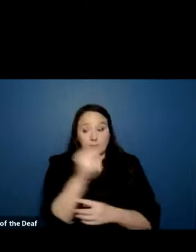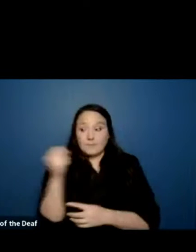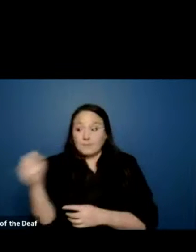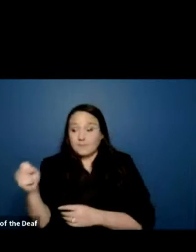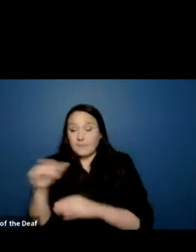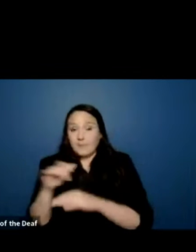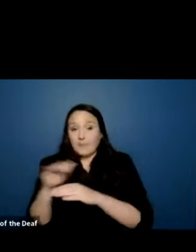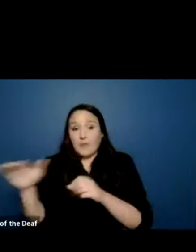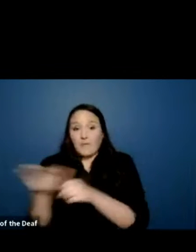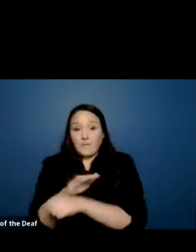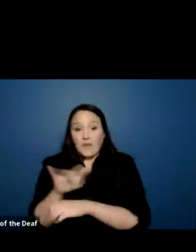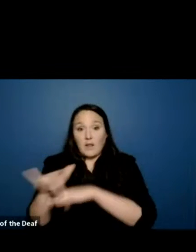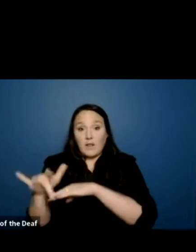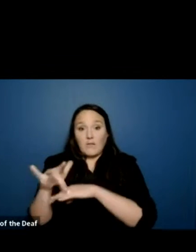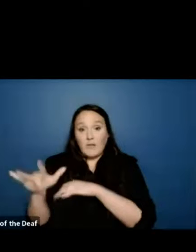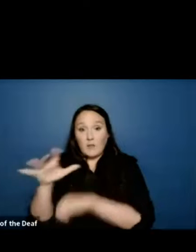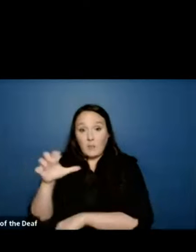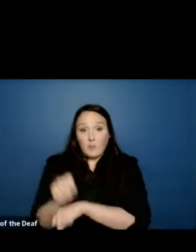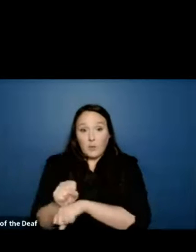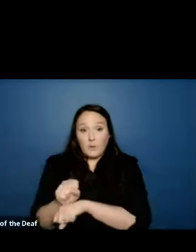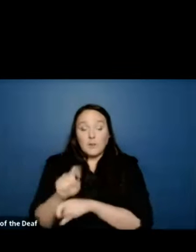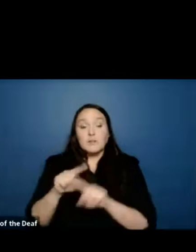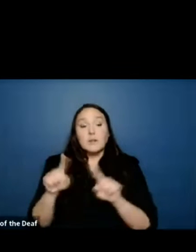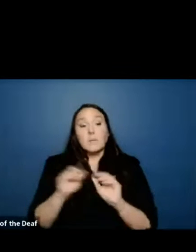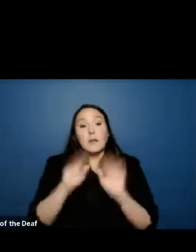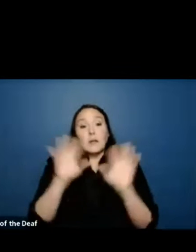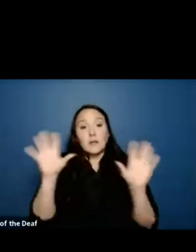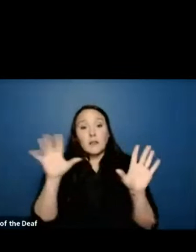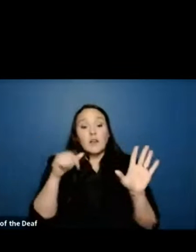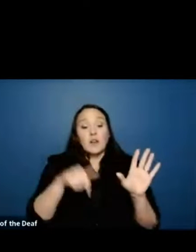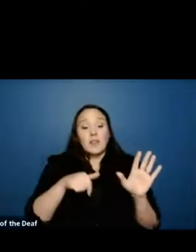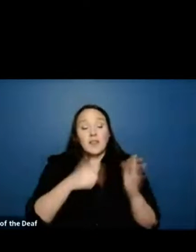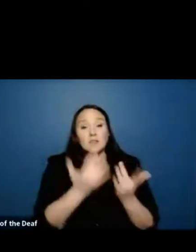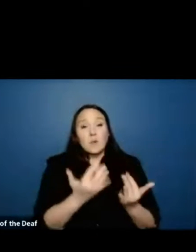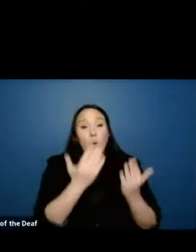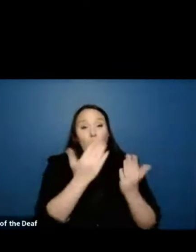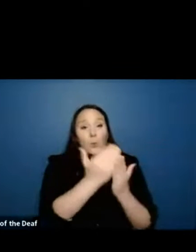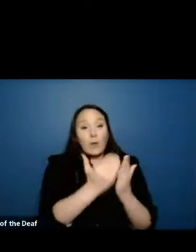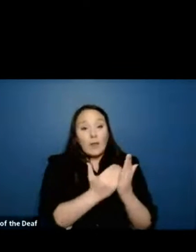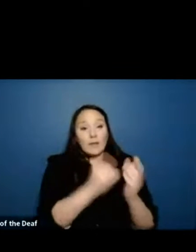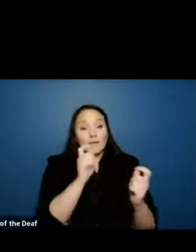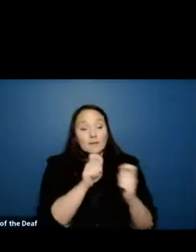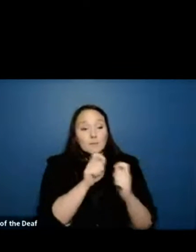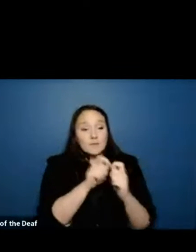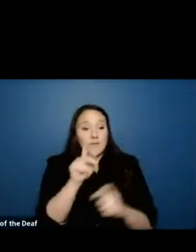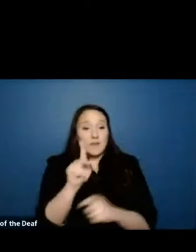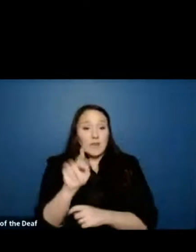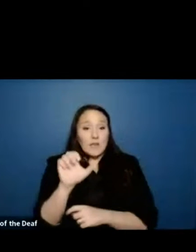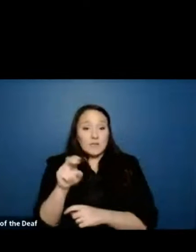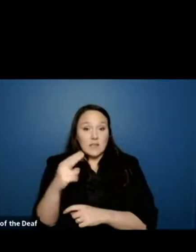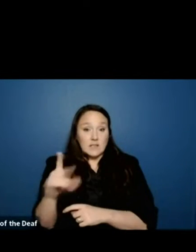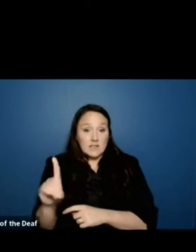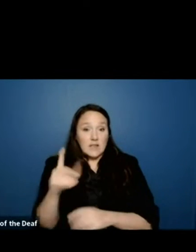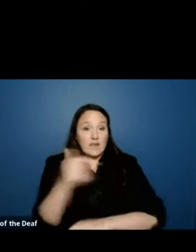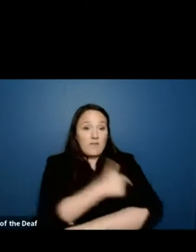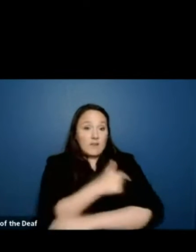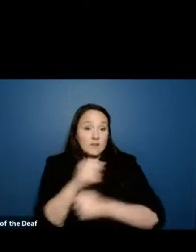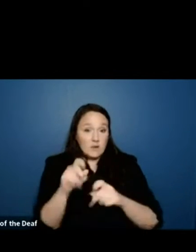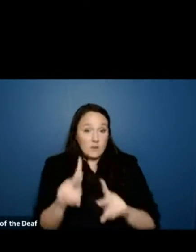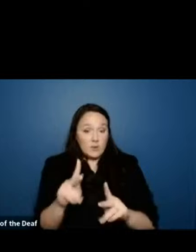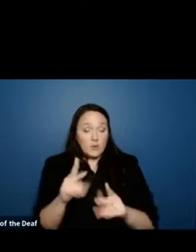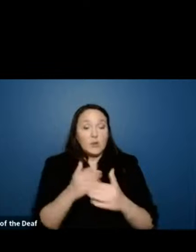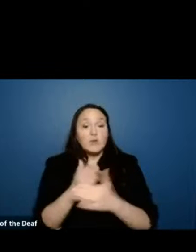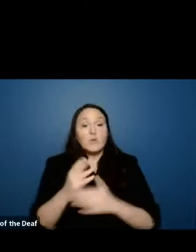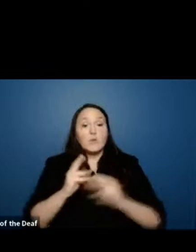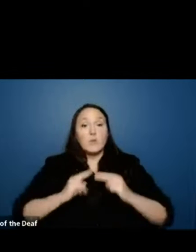slots. But we want to be clear again, this wait list is primarily for KCHD's vaccine opportunities through the health department. It is